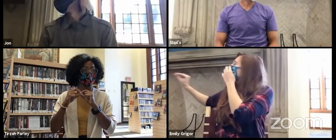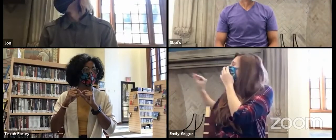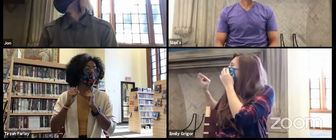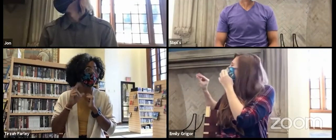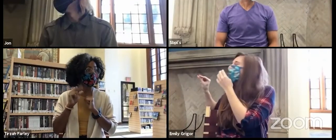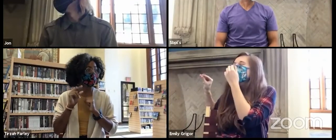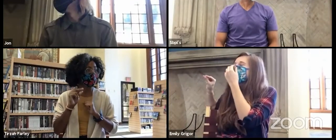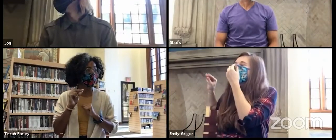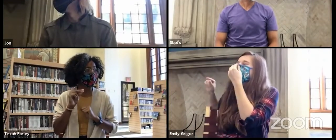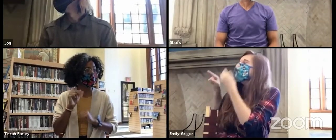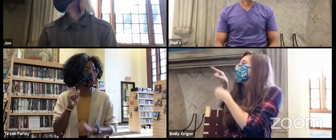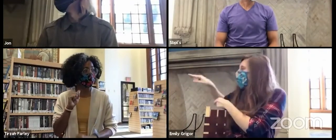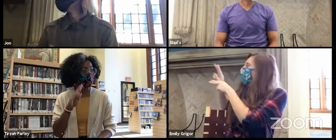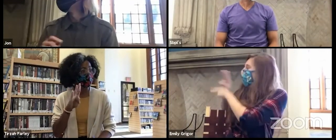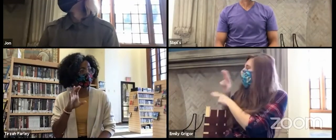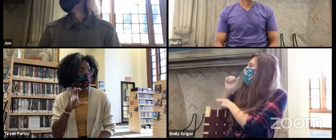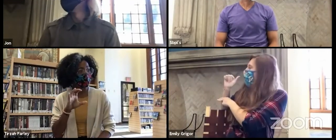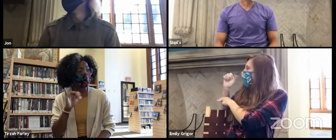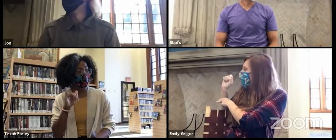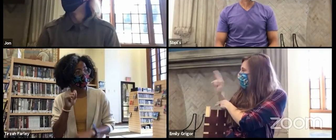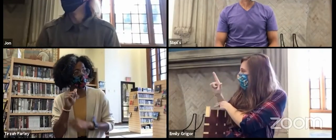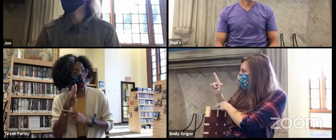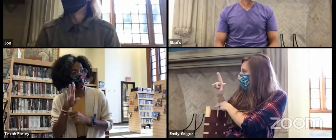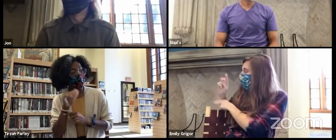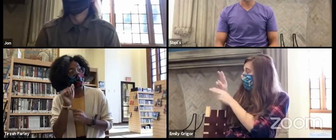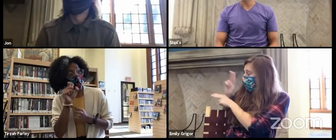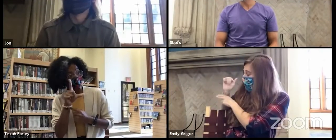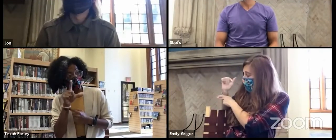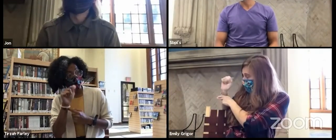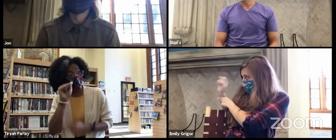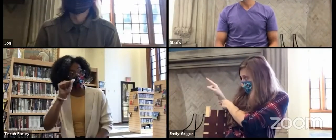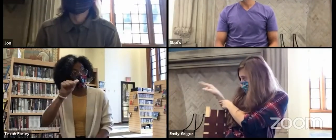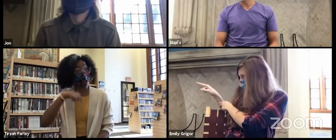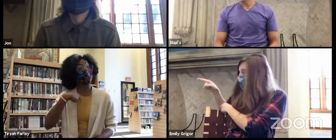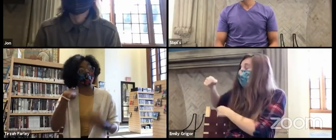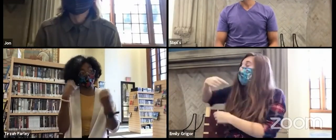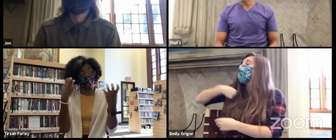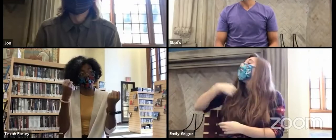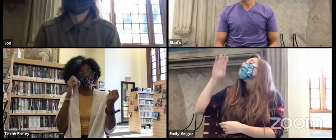Wait. No. You use ASL, and I will use BSL